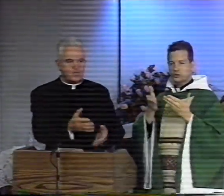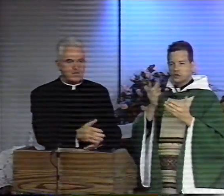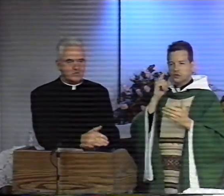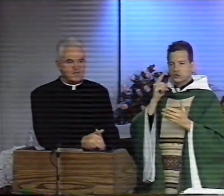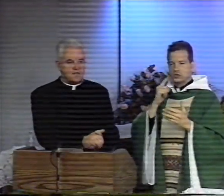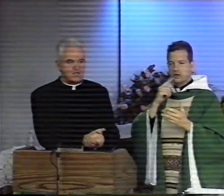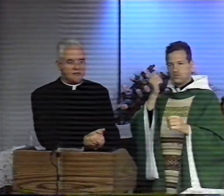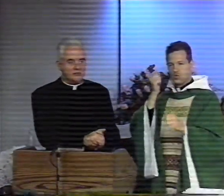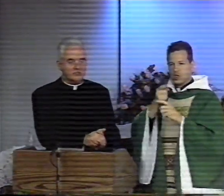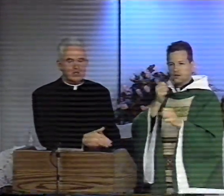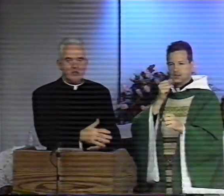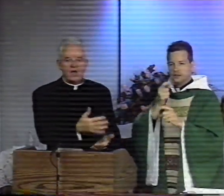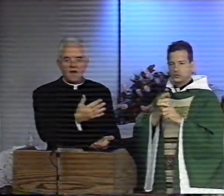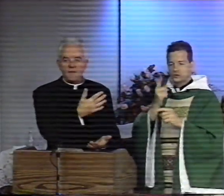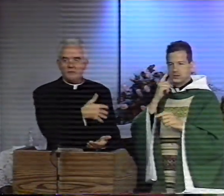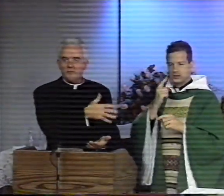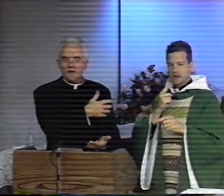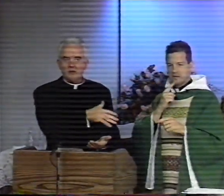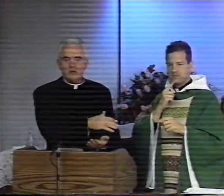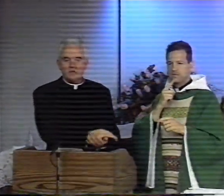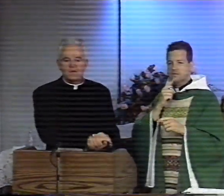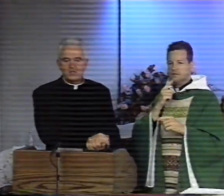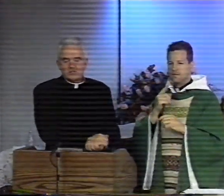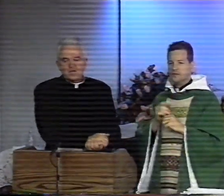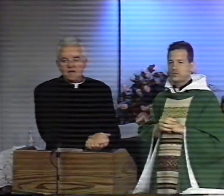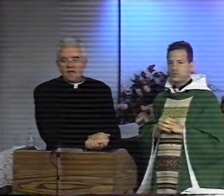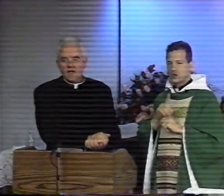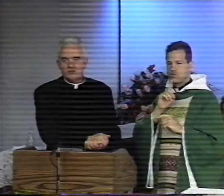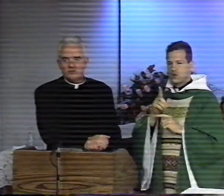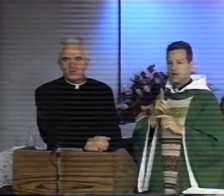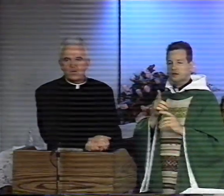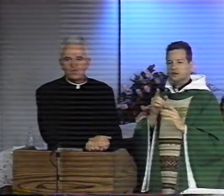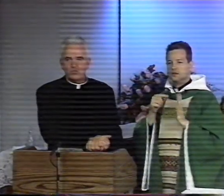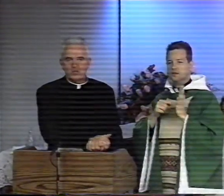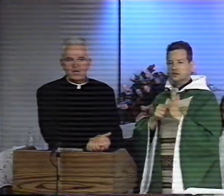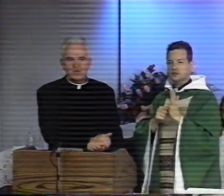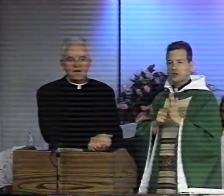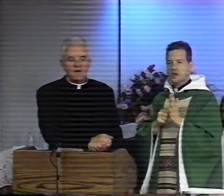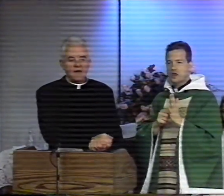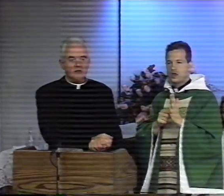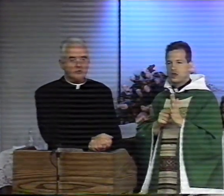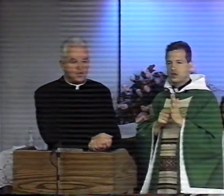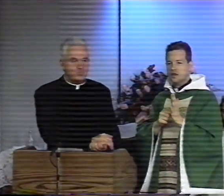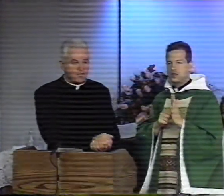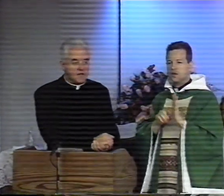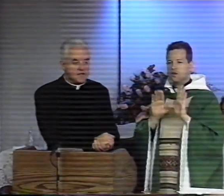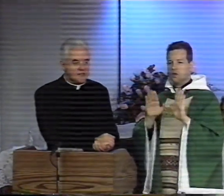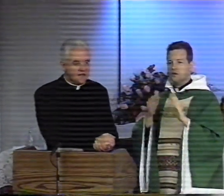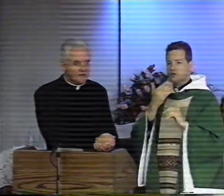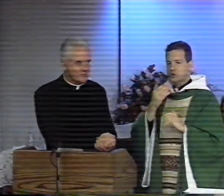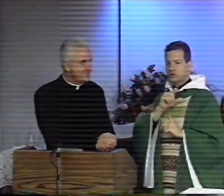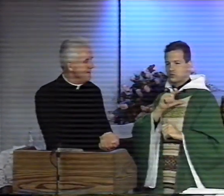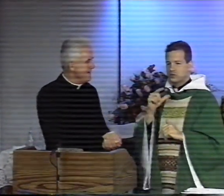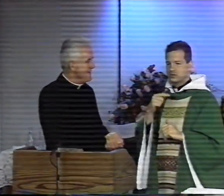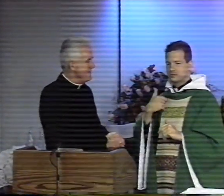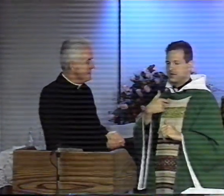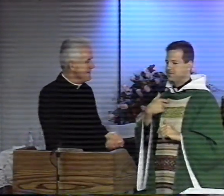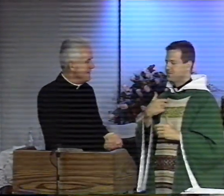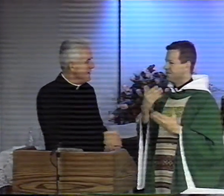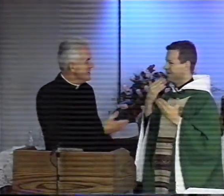brothers and sisters, and it's an indication of what a really good priest he is. Well,